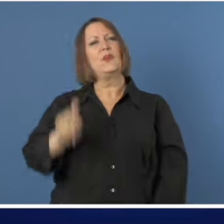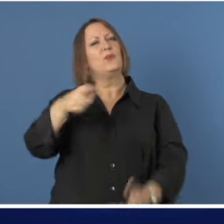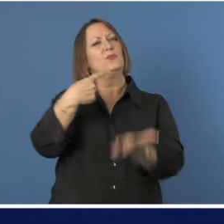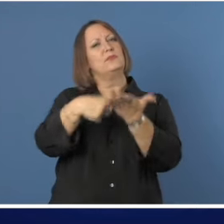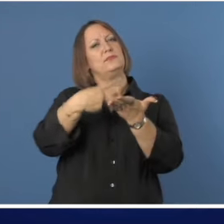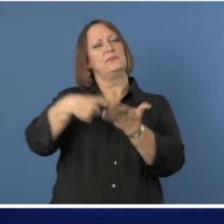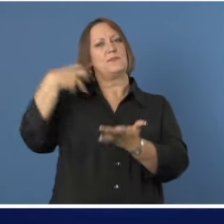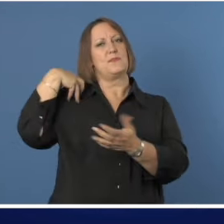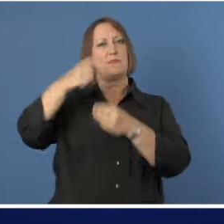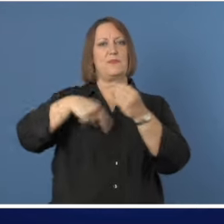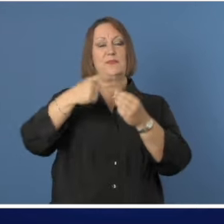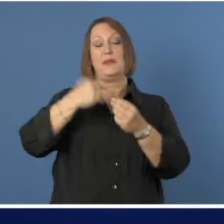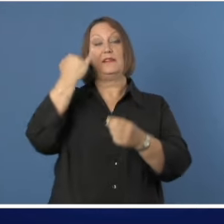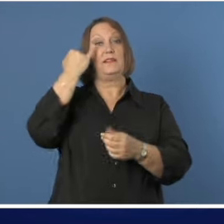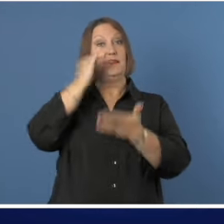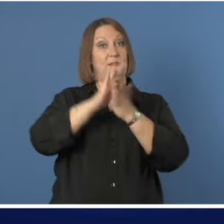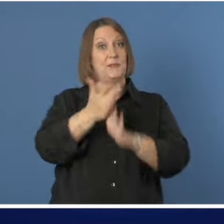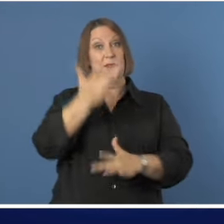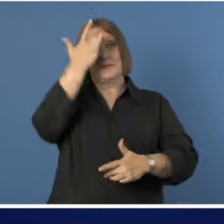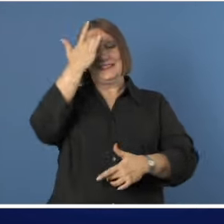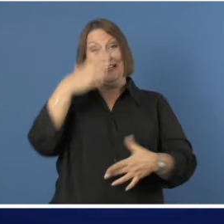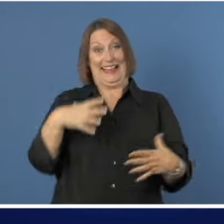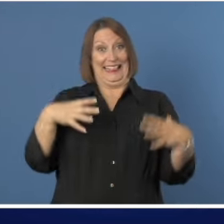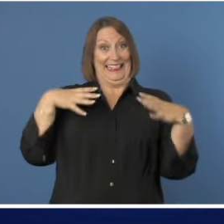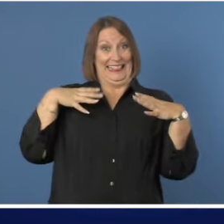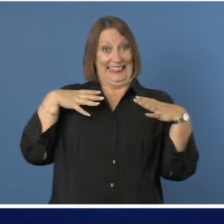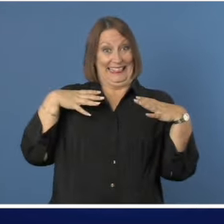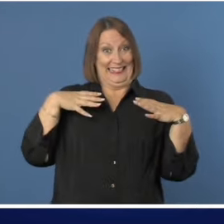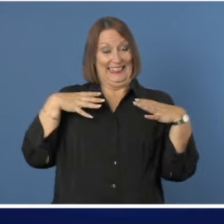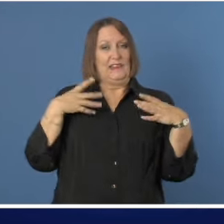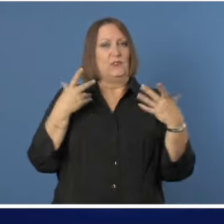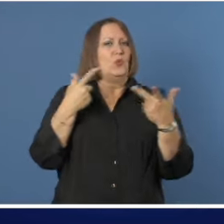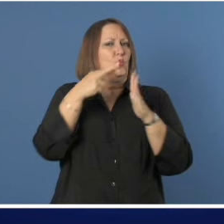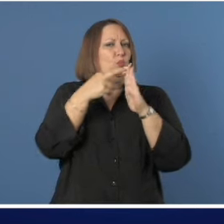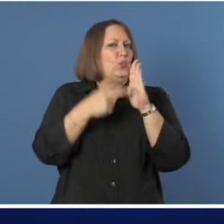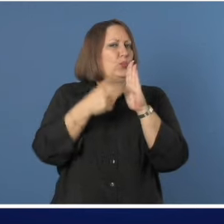Check with your employer about leave policies.